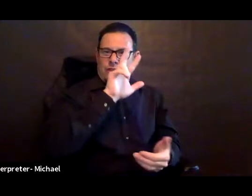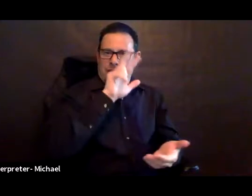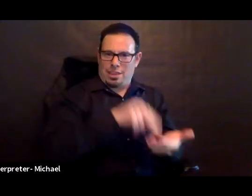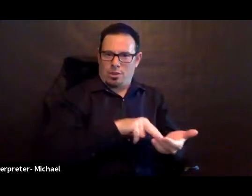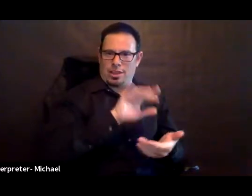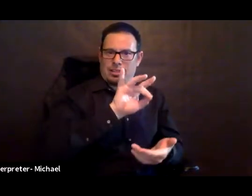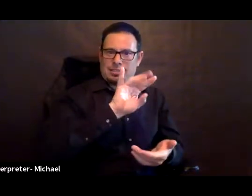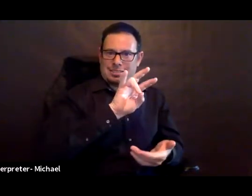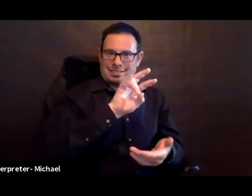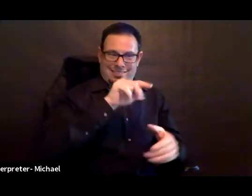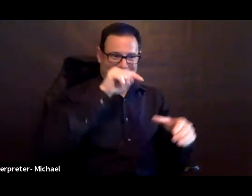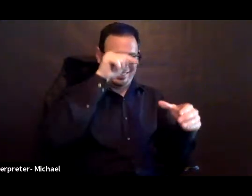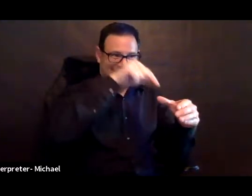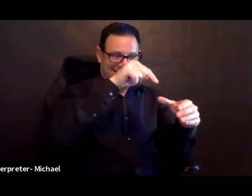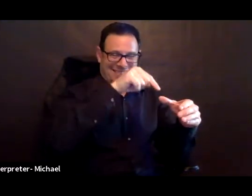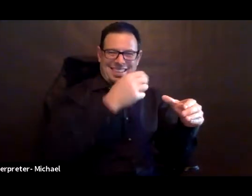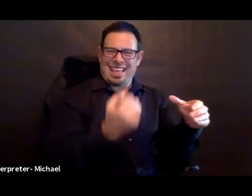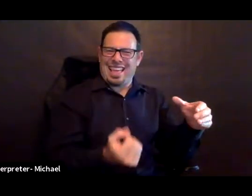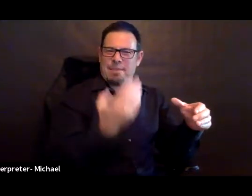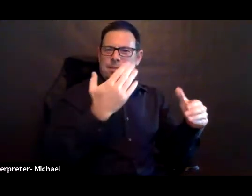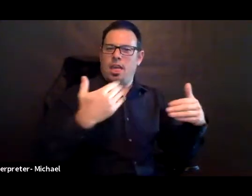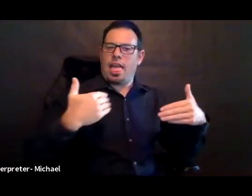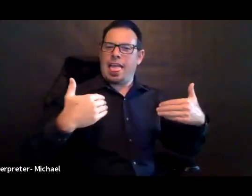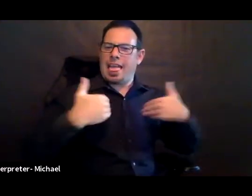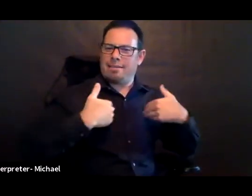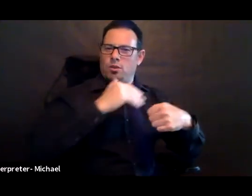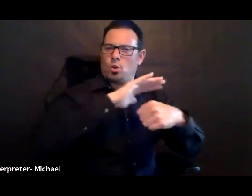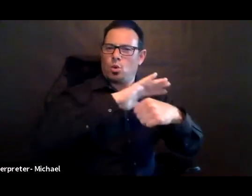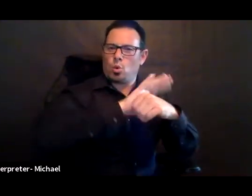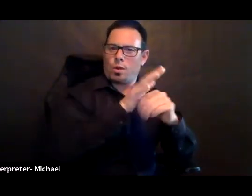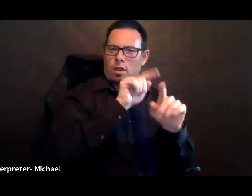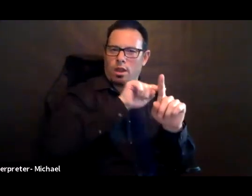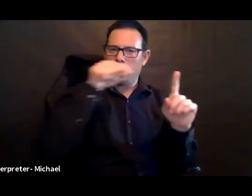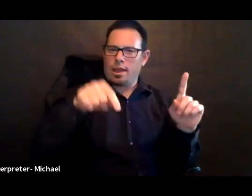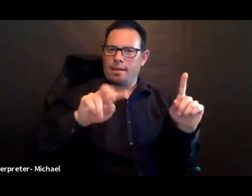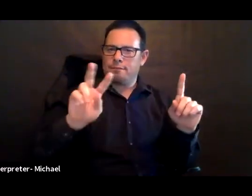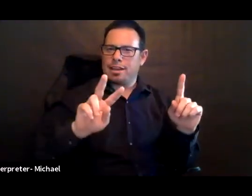sequence absolutely every single case that,